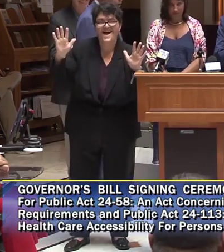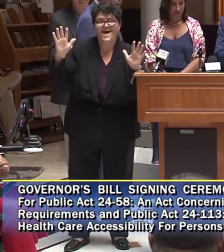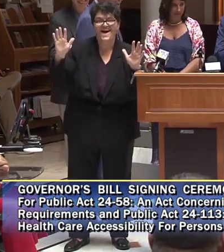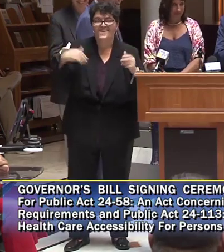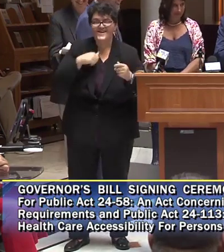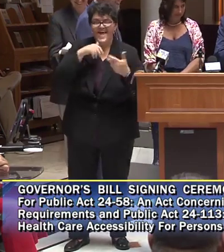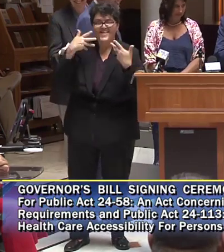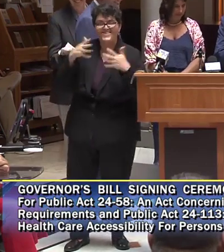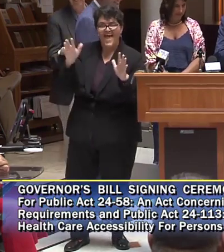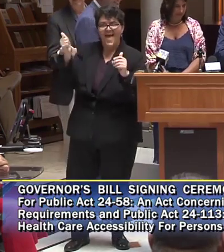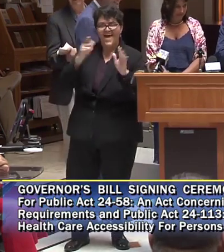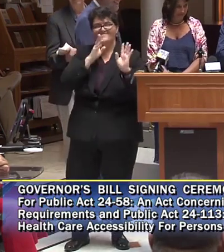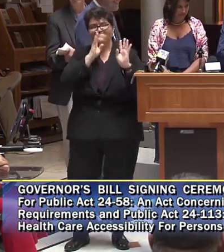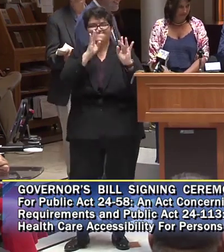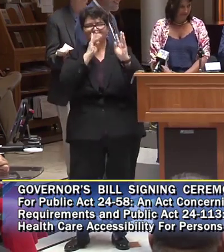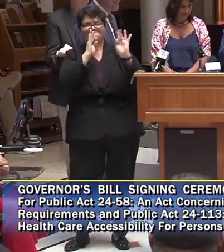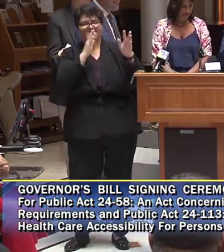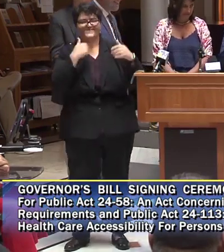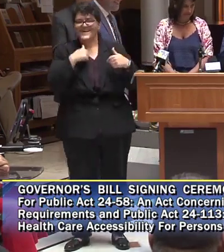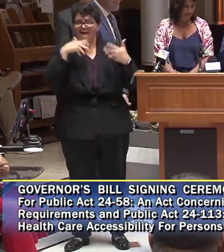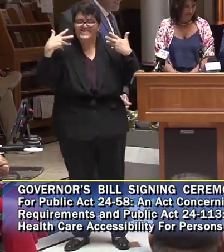We're not done.